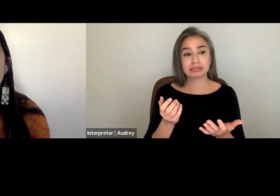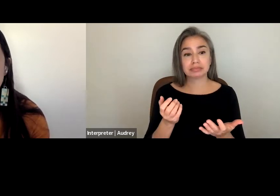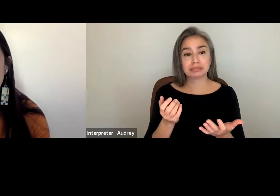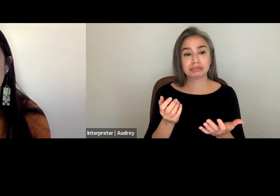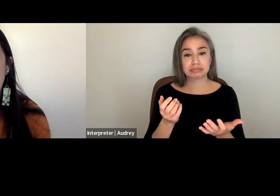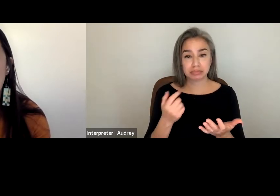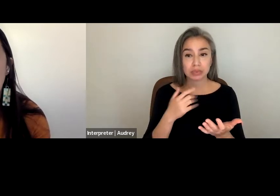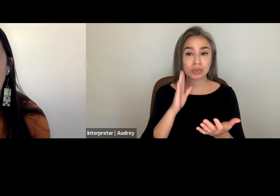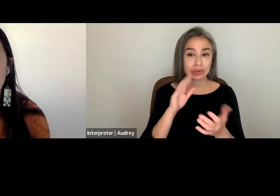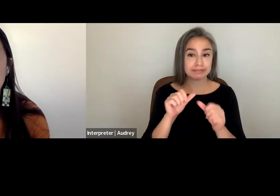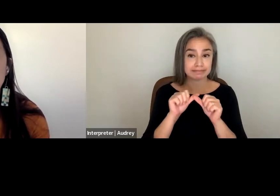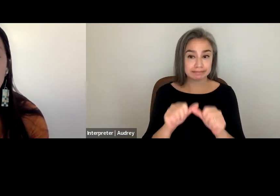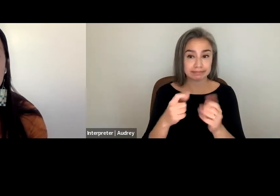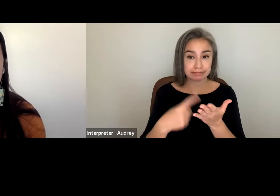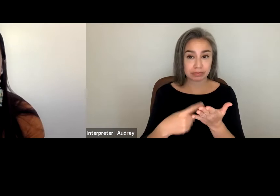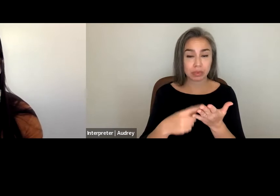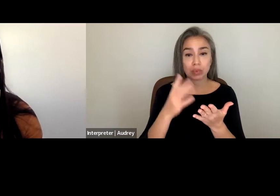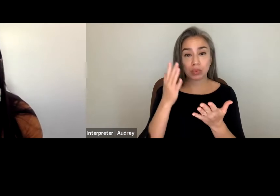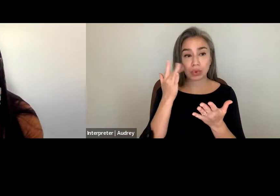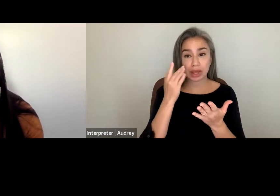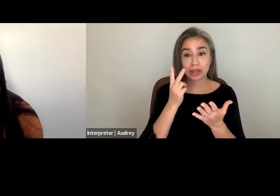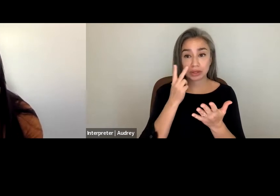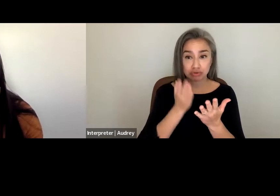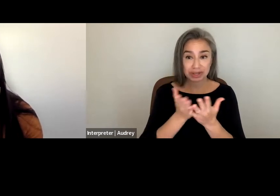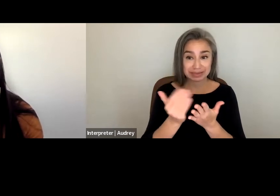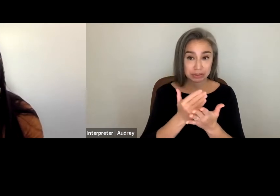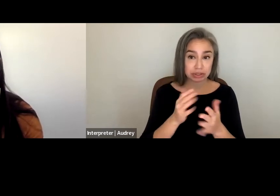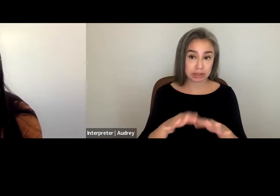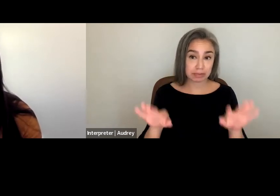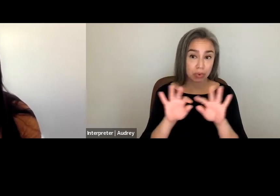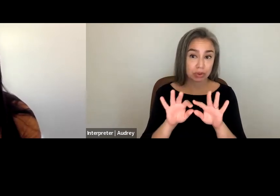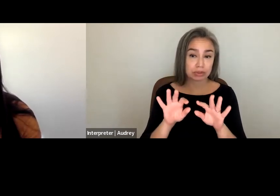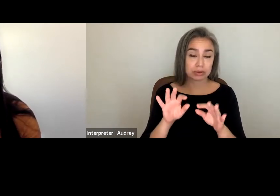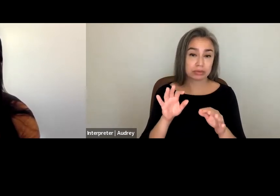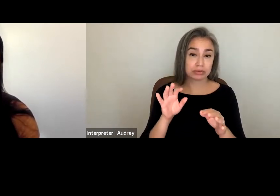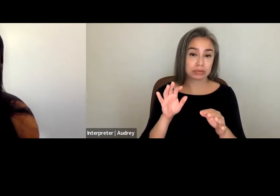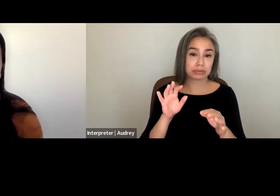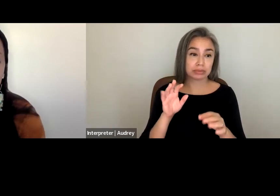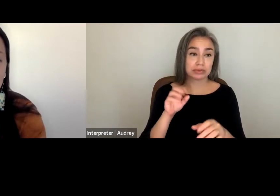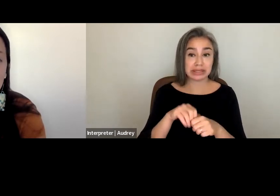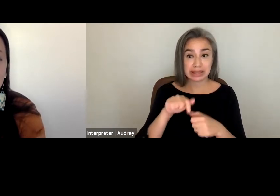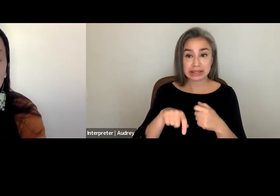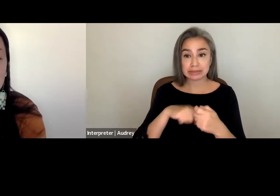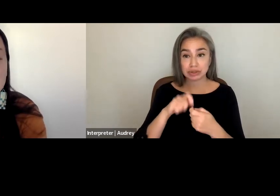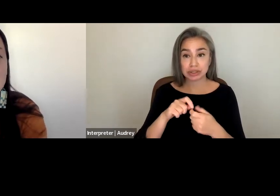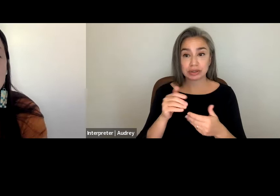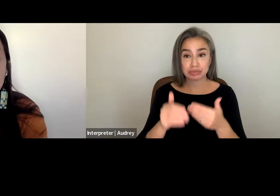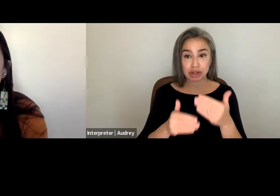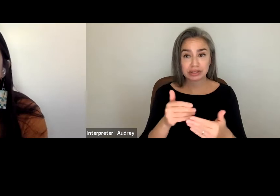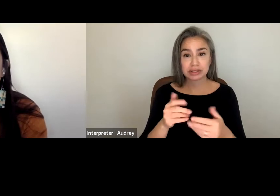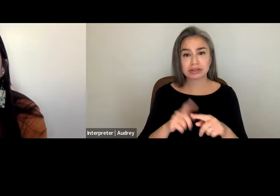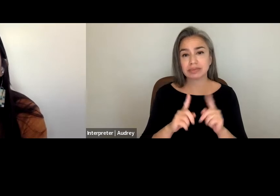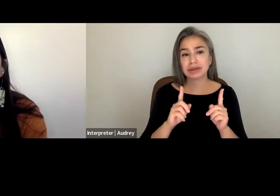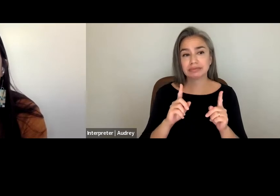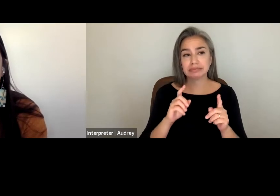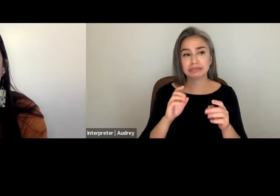we will continue to talk about why transparency is important in this particular process, but it is